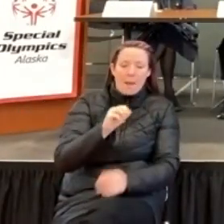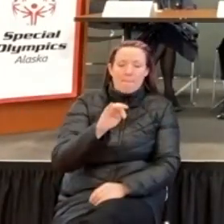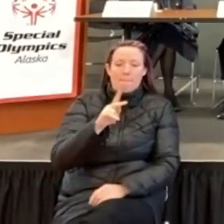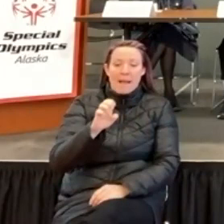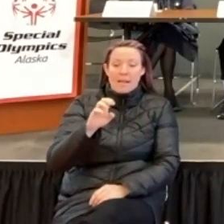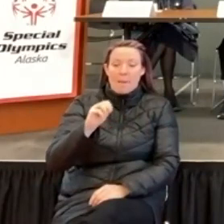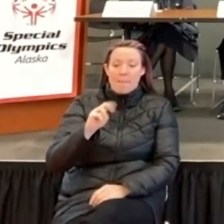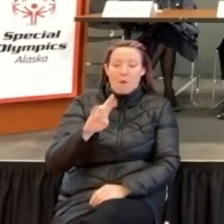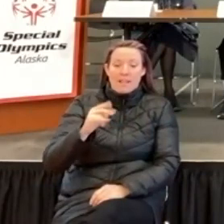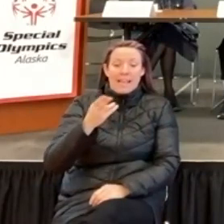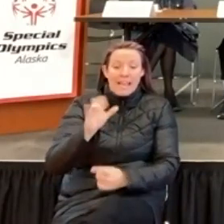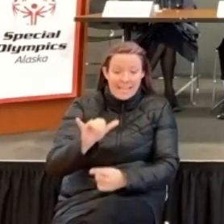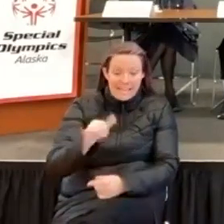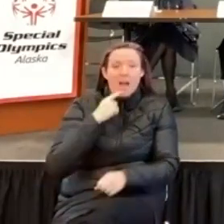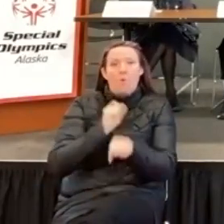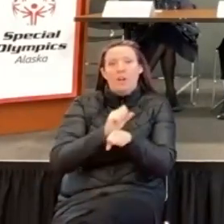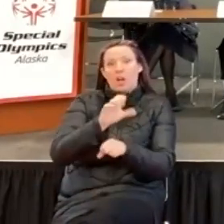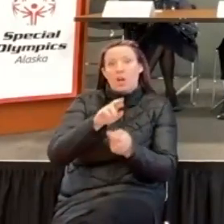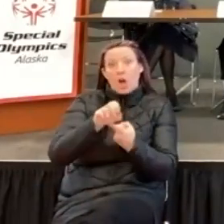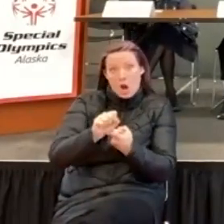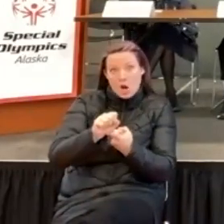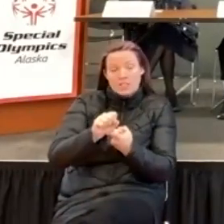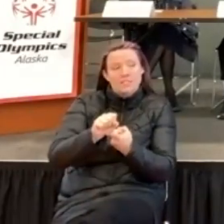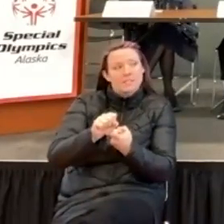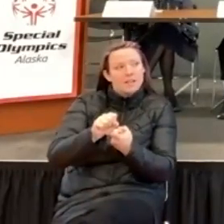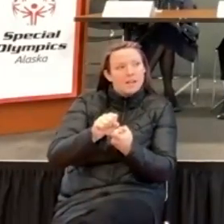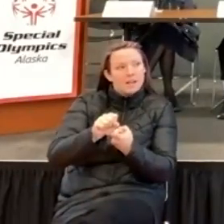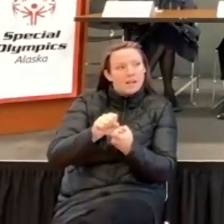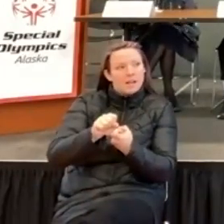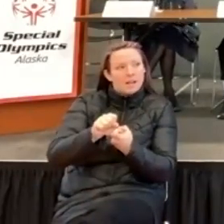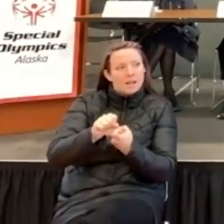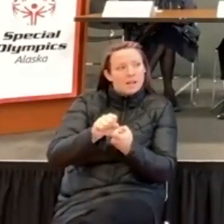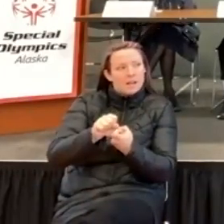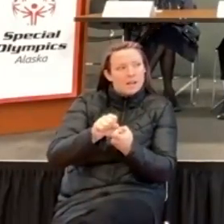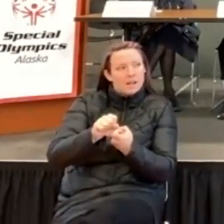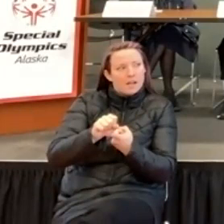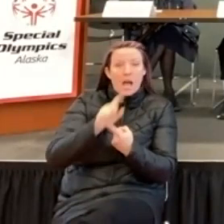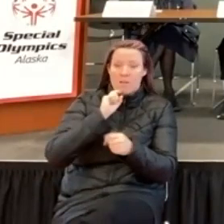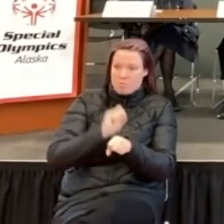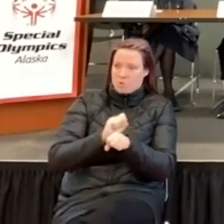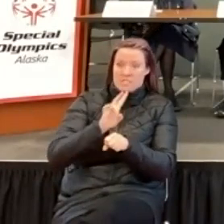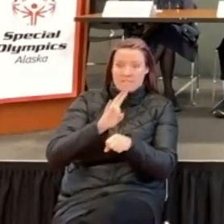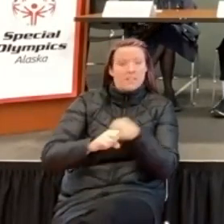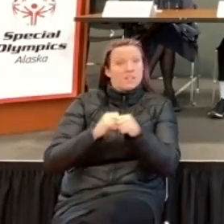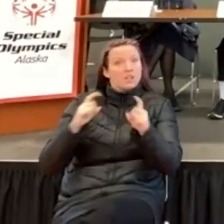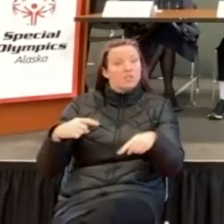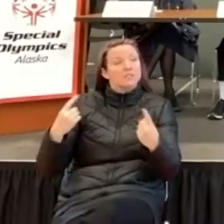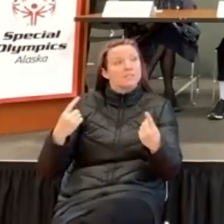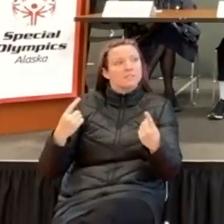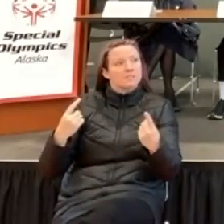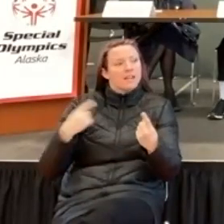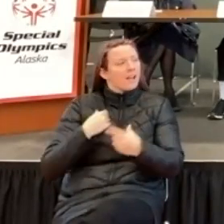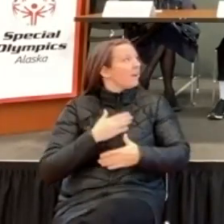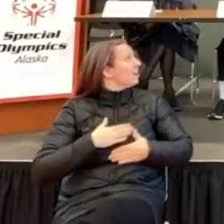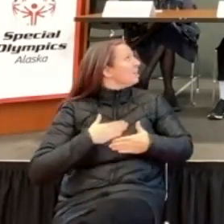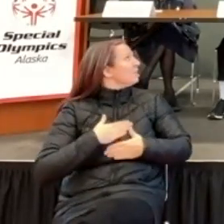Mulcahy. I work at Cars. I've been married to Charlotte almost 7 years, and I enjoy